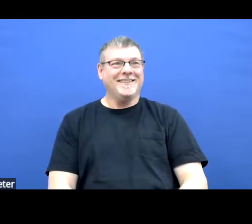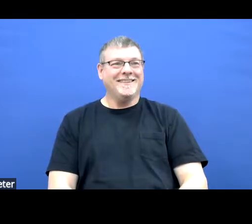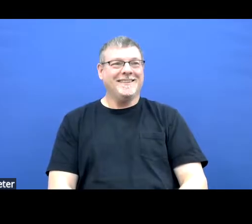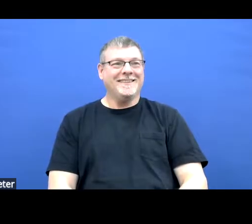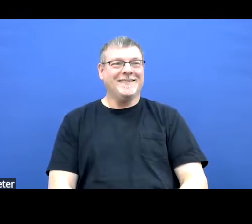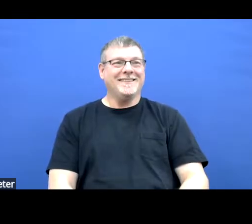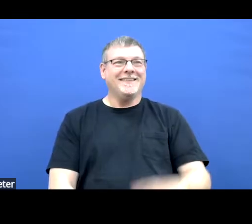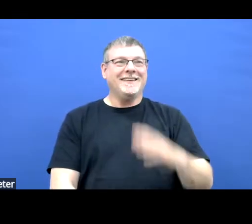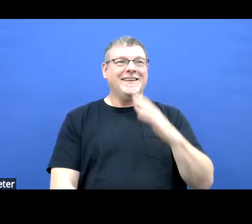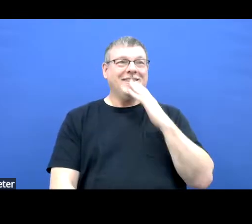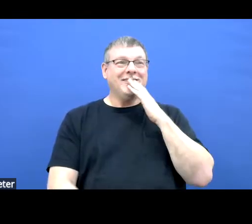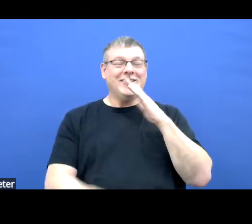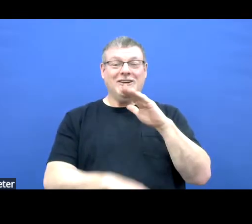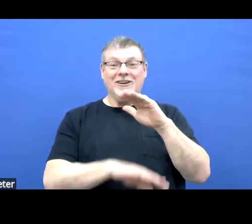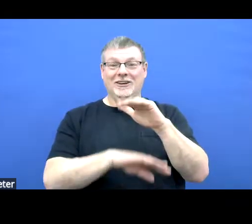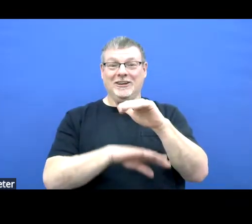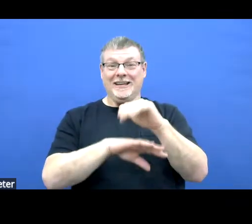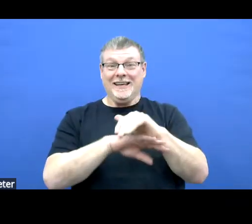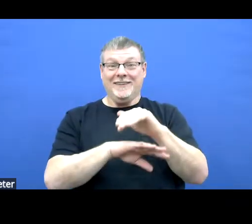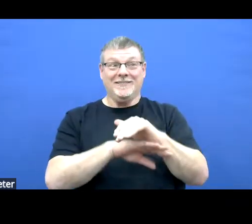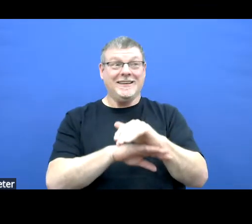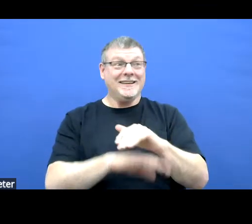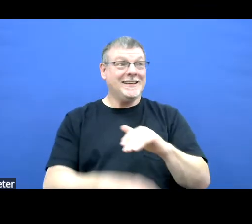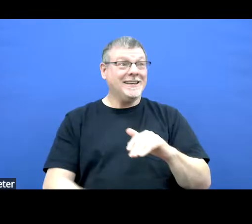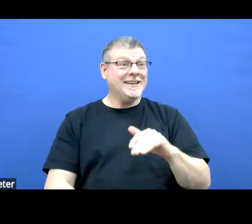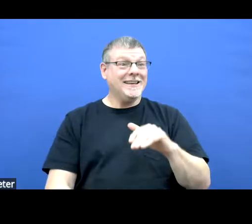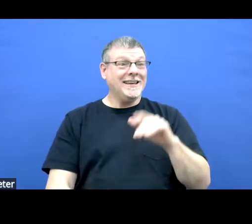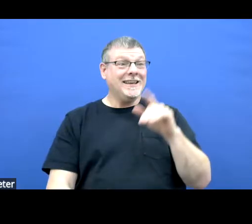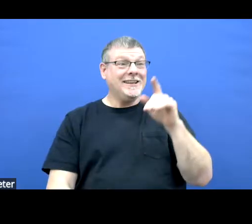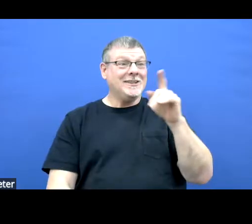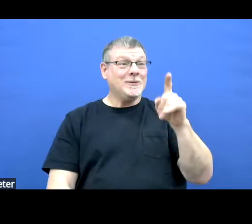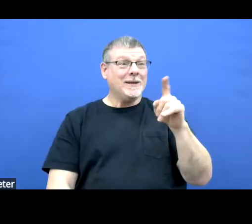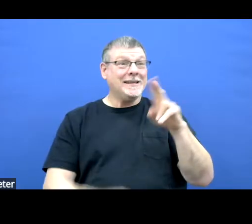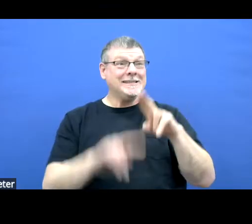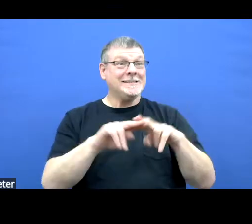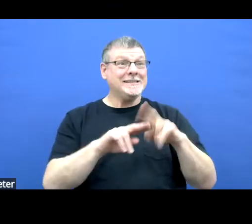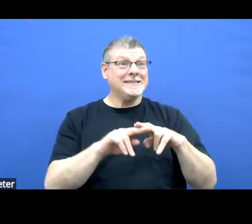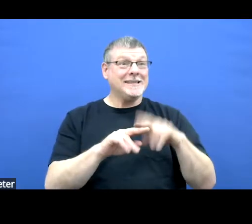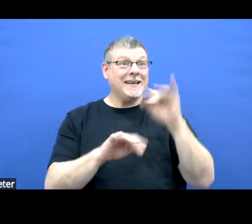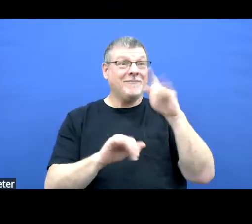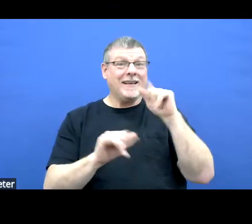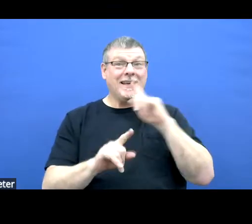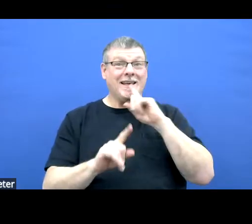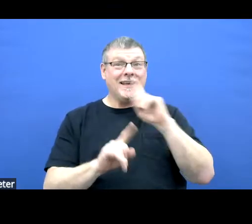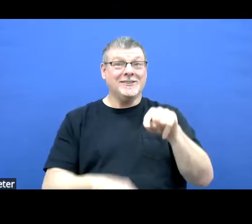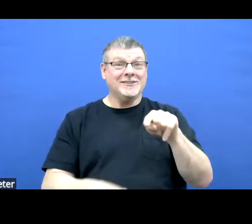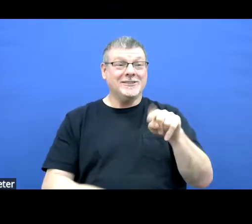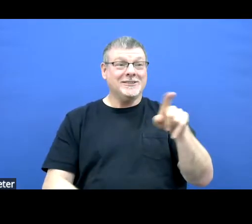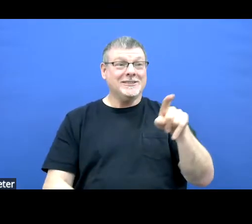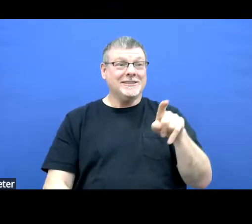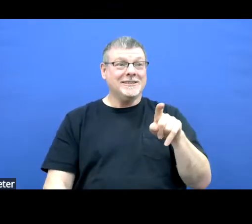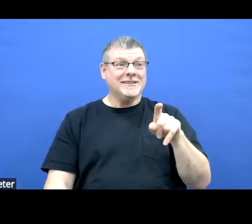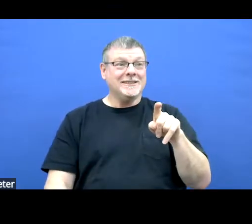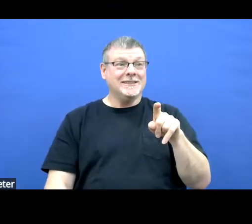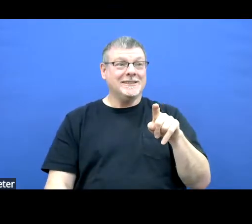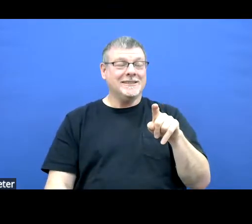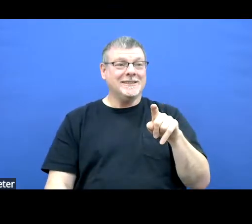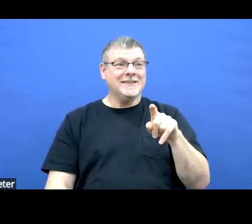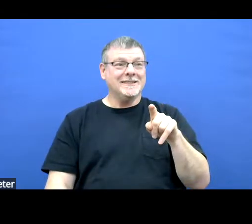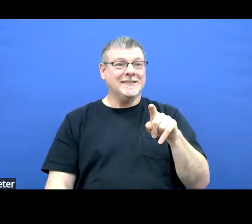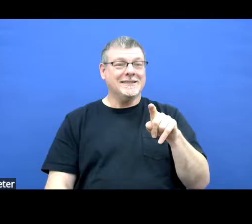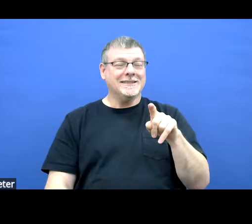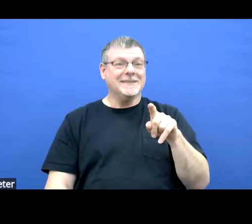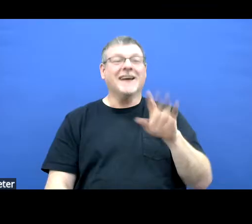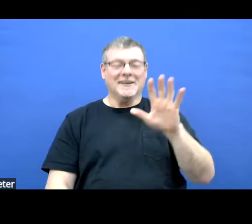right. Good afternoon, good evening. In fact, Peter, if you want to sit at this table in case you have to answer a question that mic is on there too.